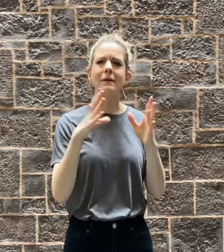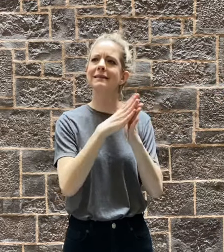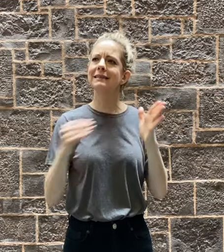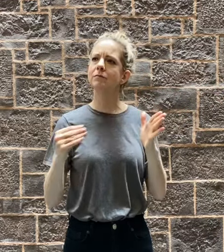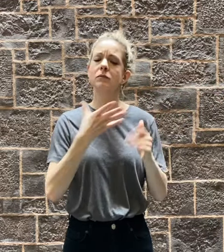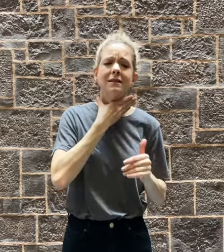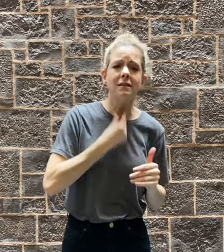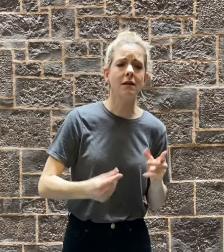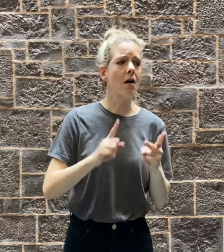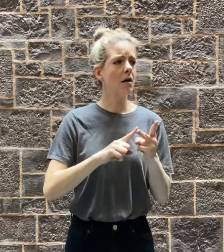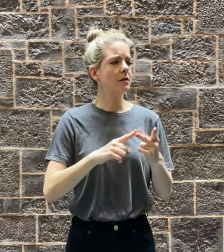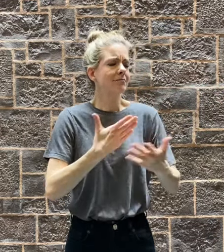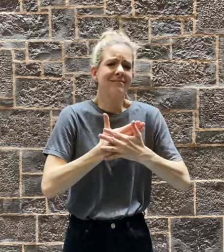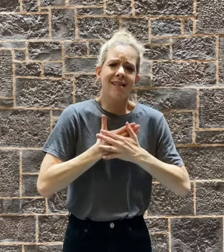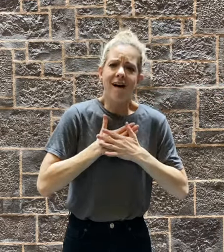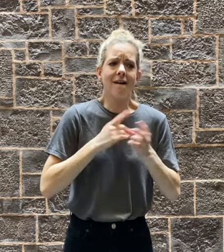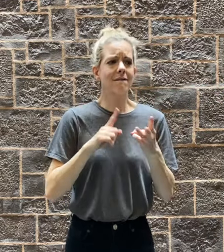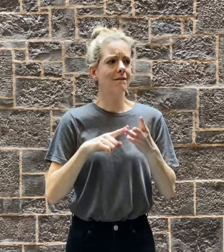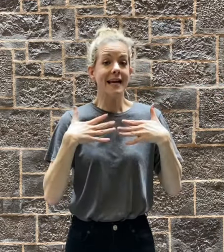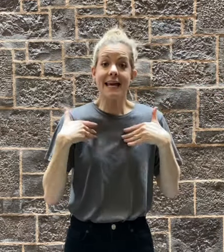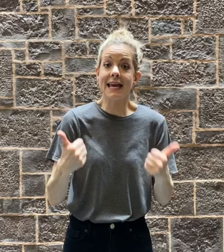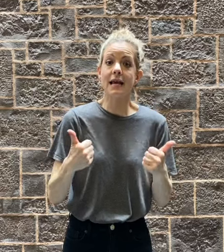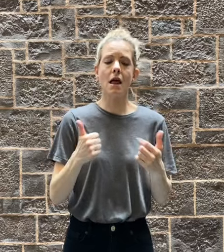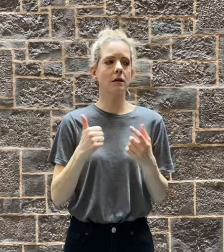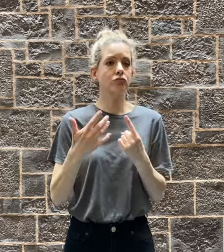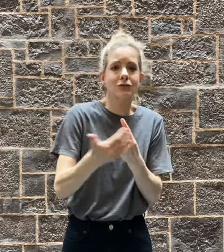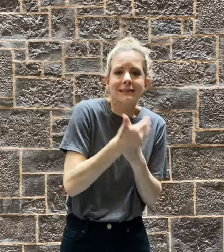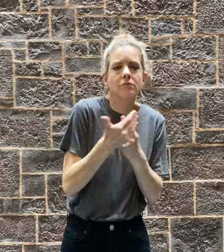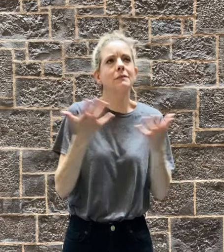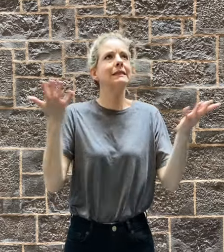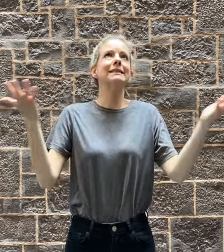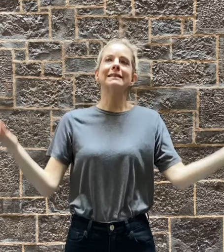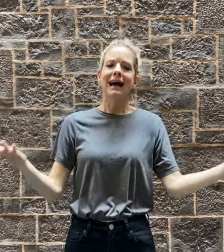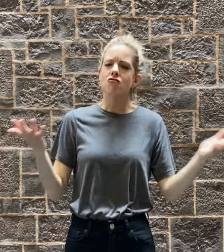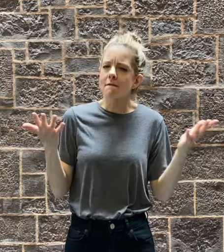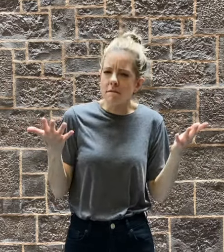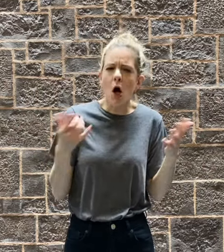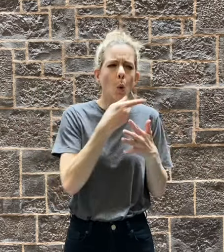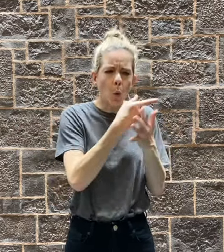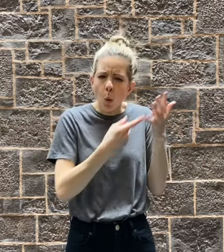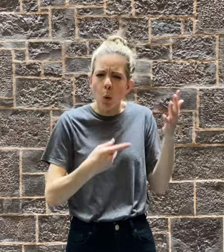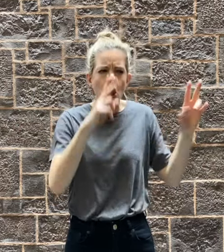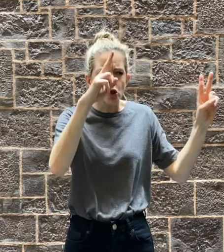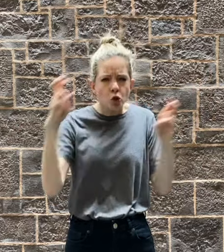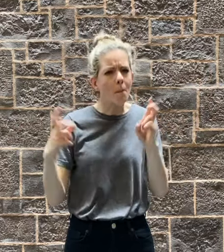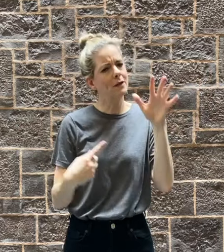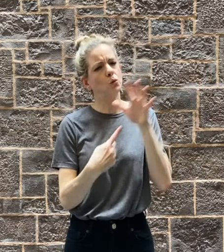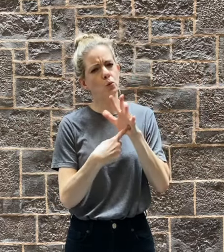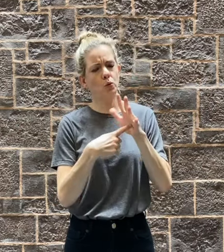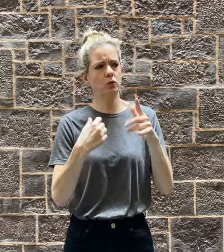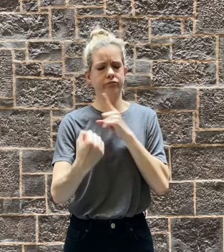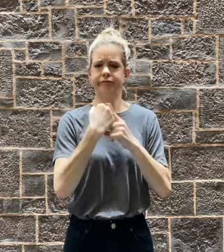love, healing, protection, sacrifice. So all kind of like really big, weighty